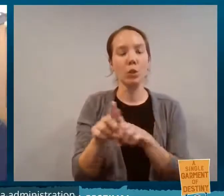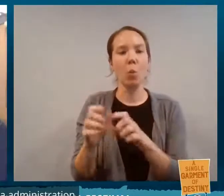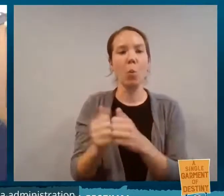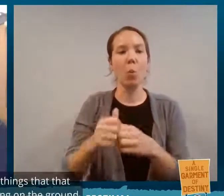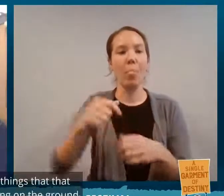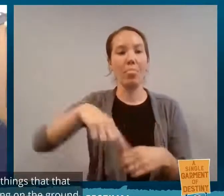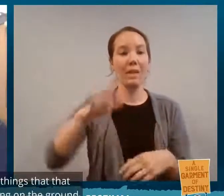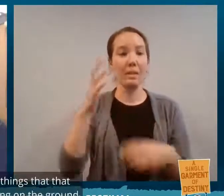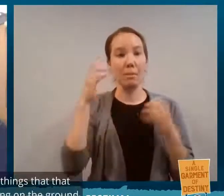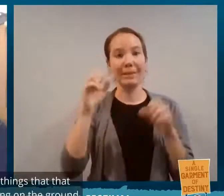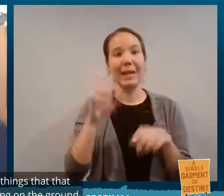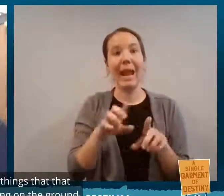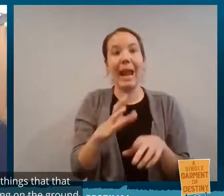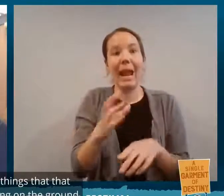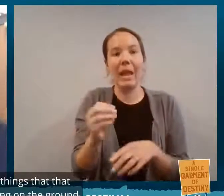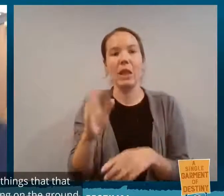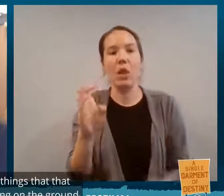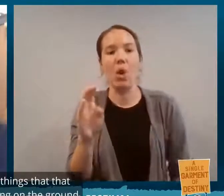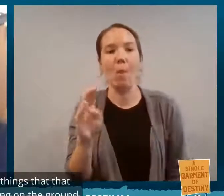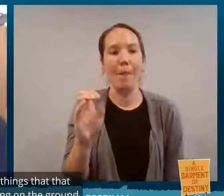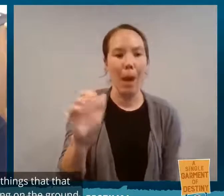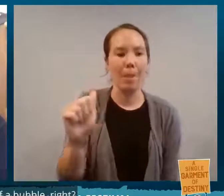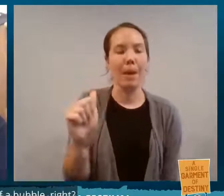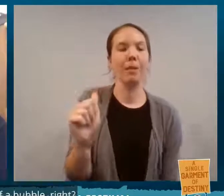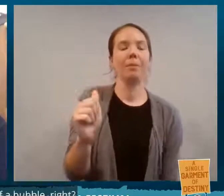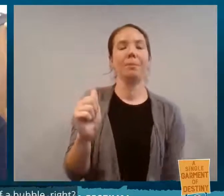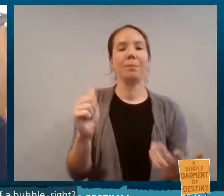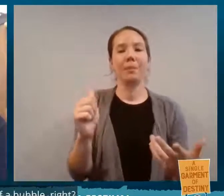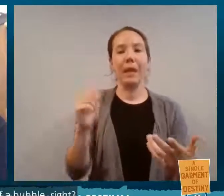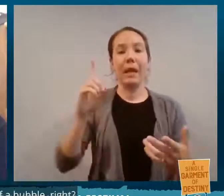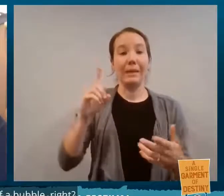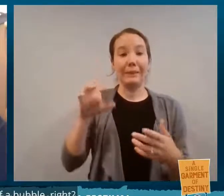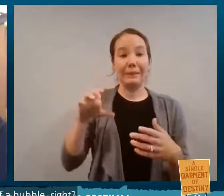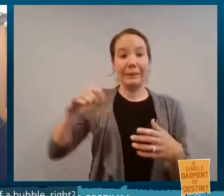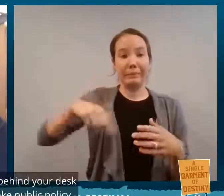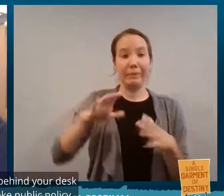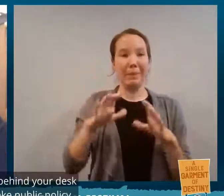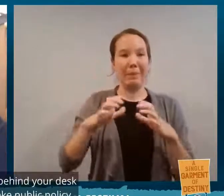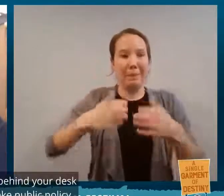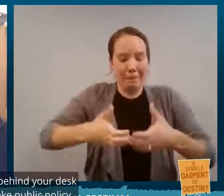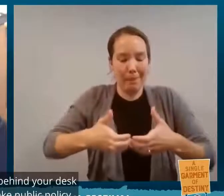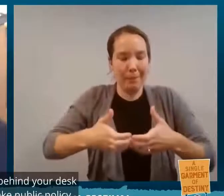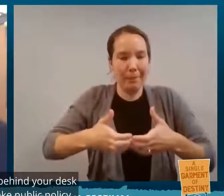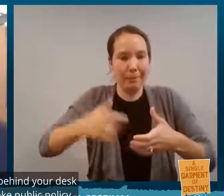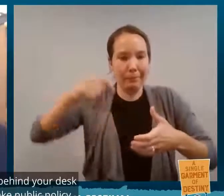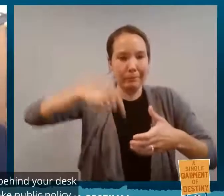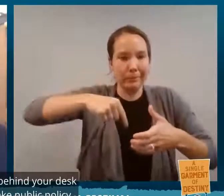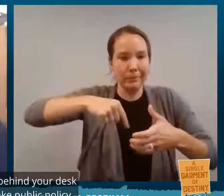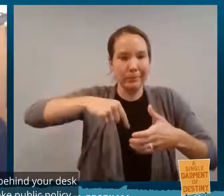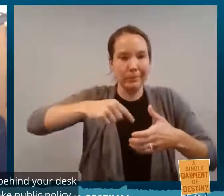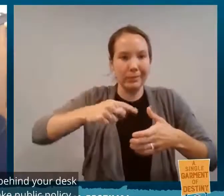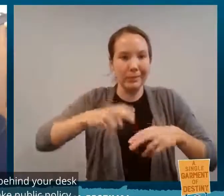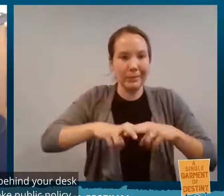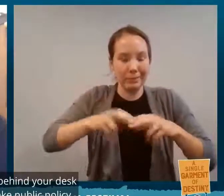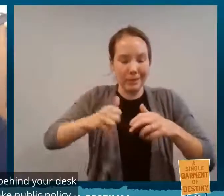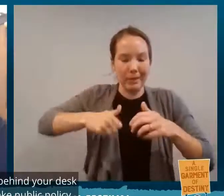administration, seeing the things that folks are seeing on the ground. DC is a bit of a bubble, right? Like you sit behind your desk and you